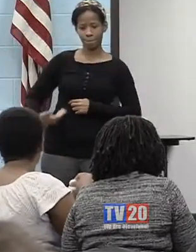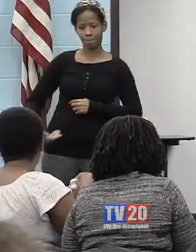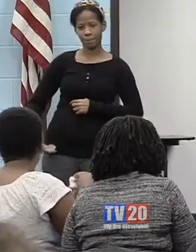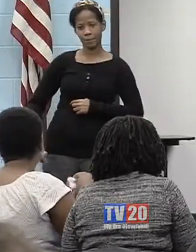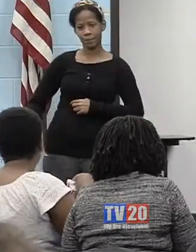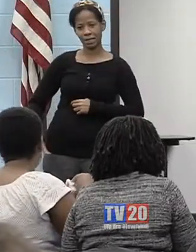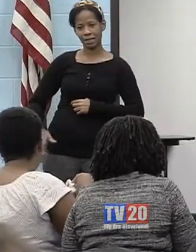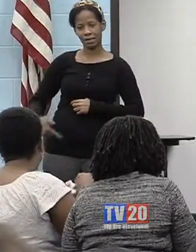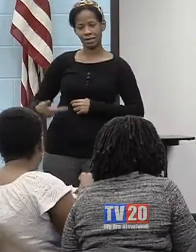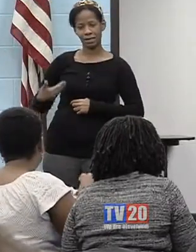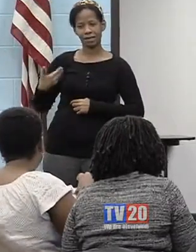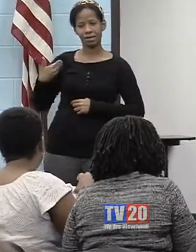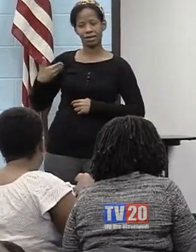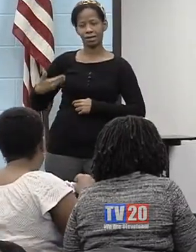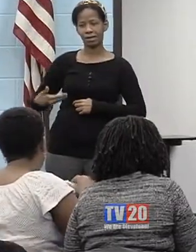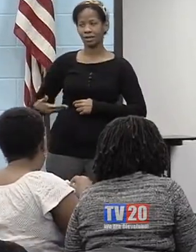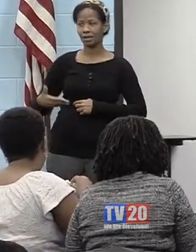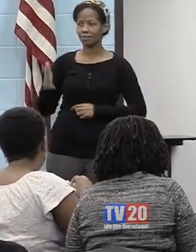like me.